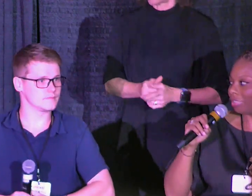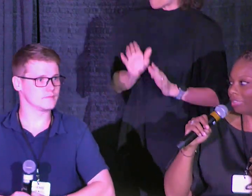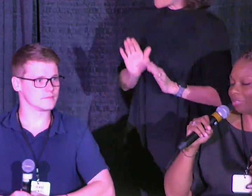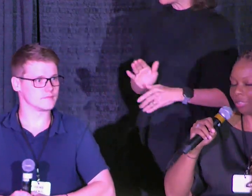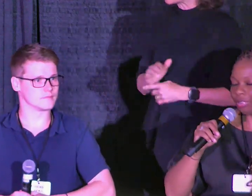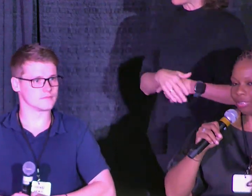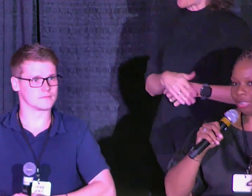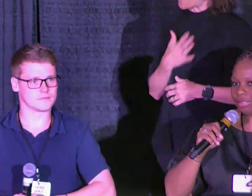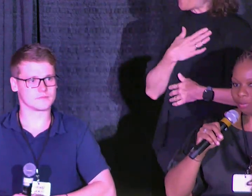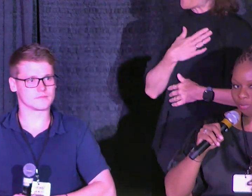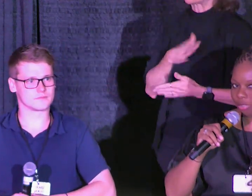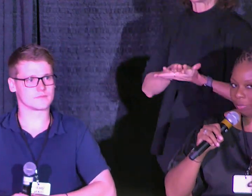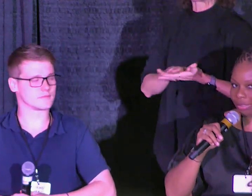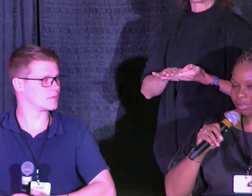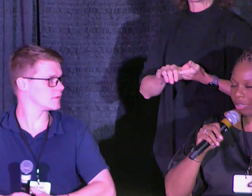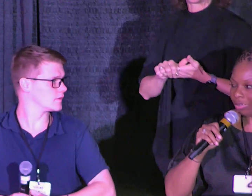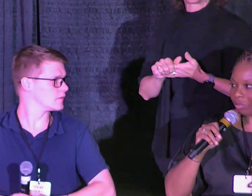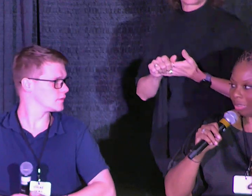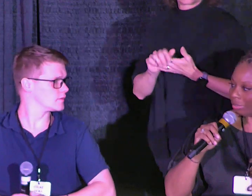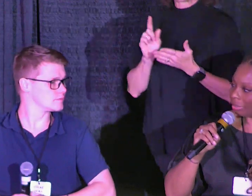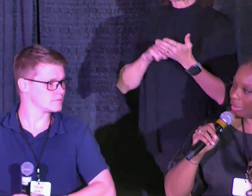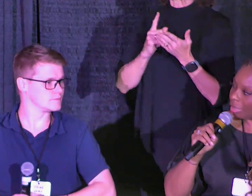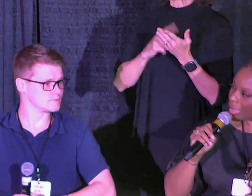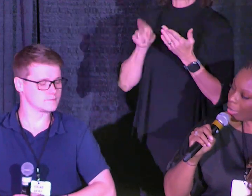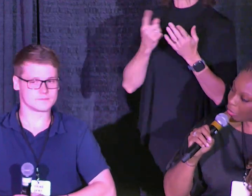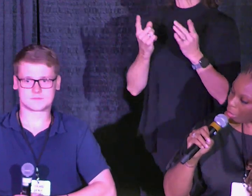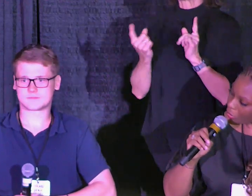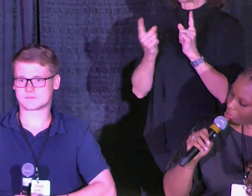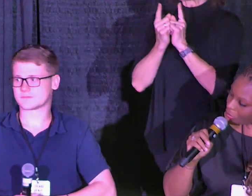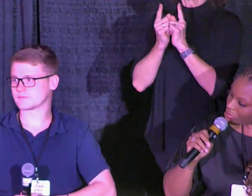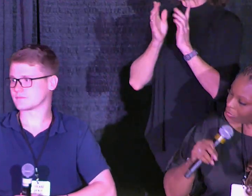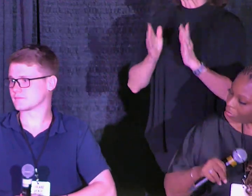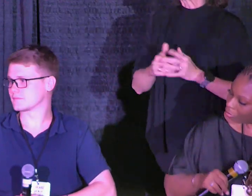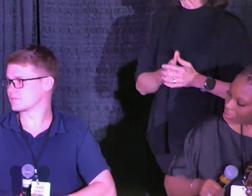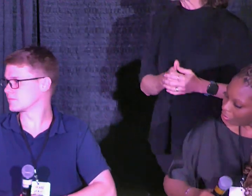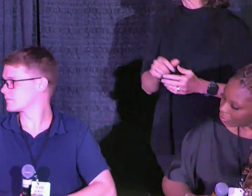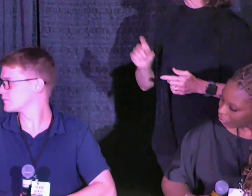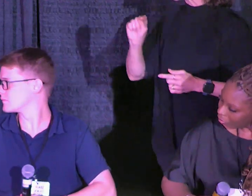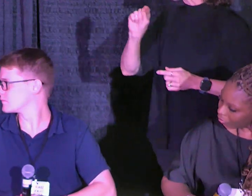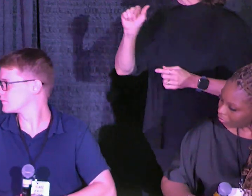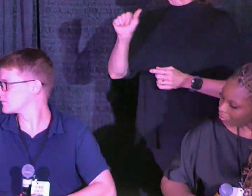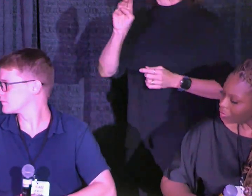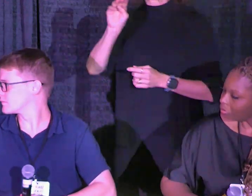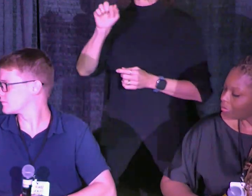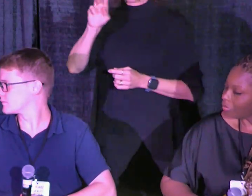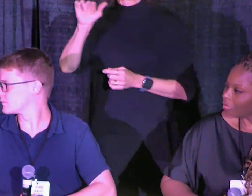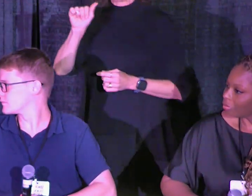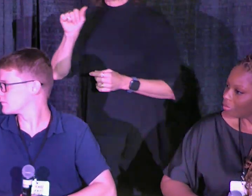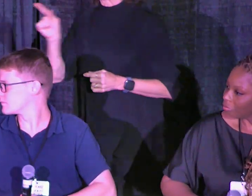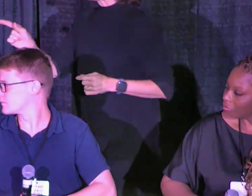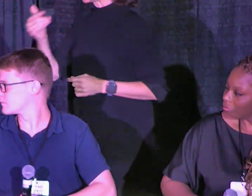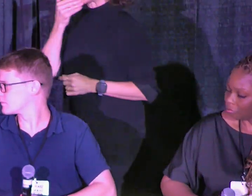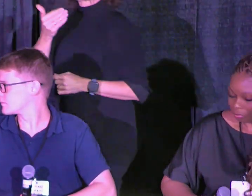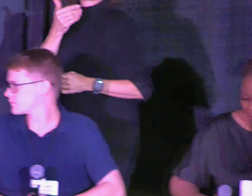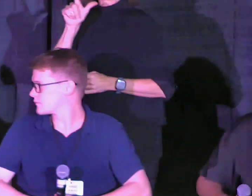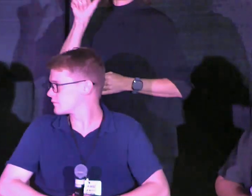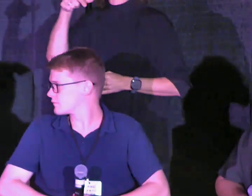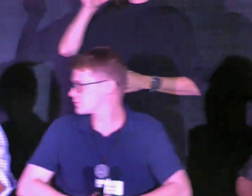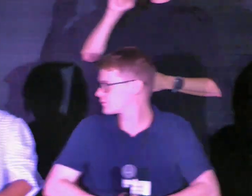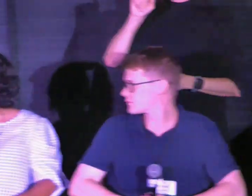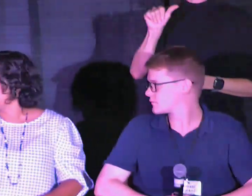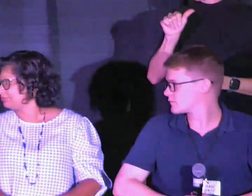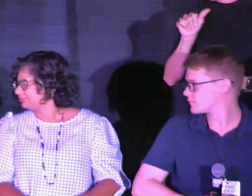Awesome, that is great. The concept of family is always amazing. Tamara? Thank you, Laquita. Yes, I